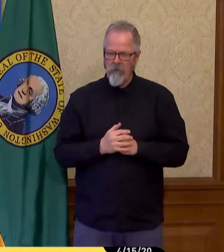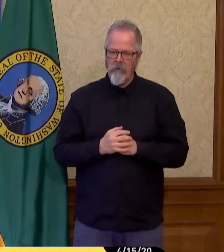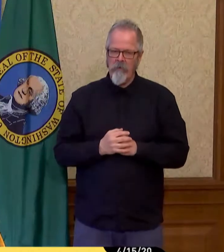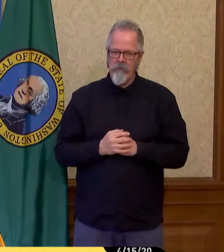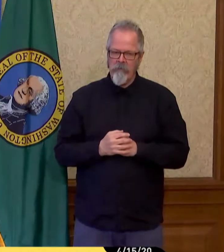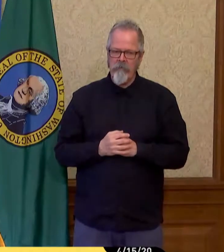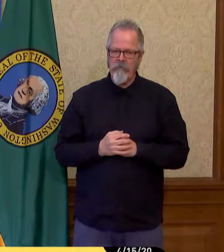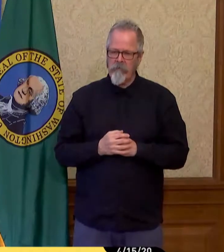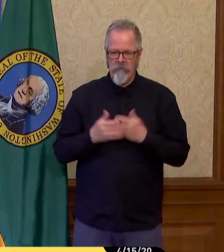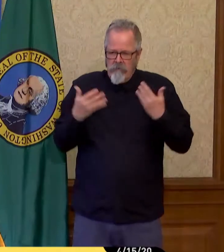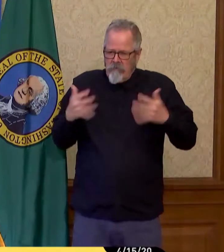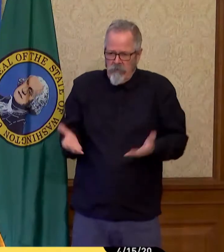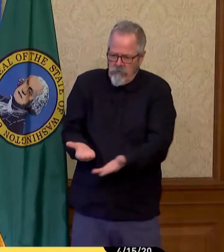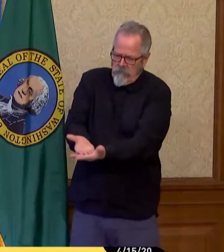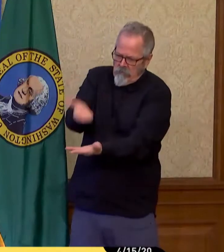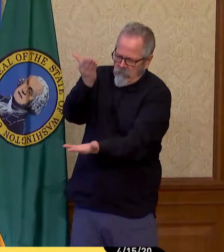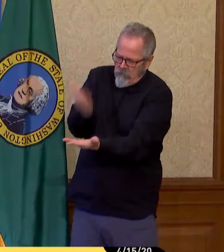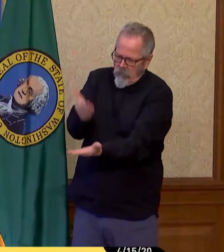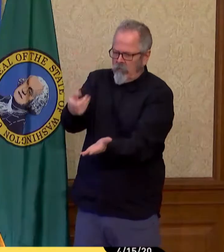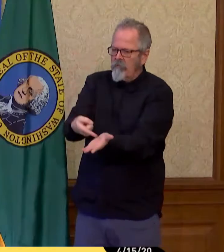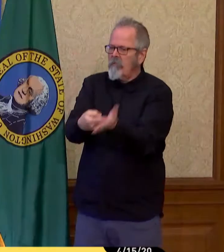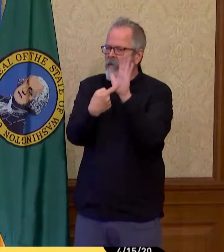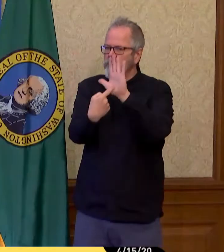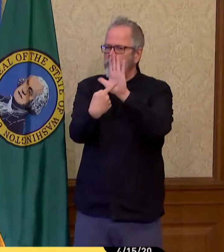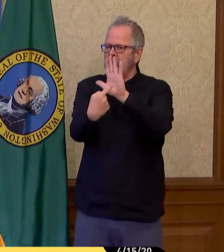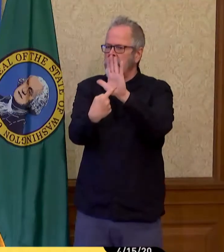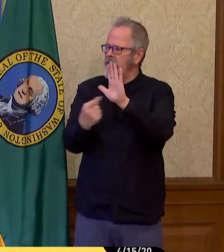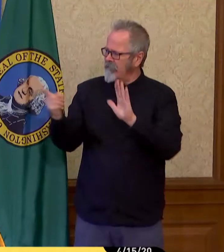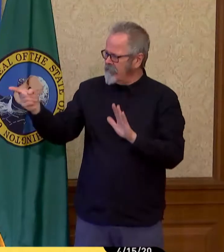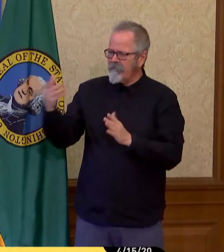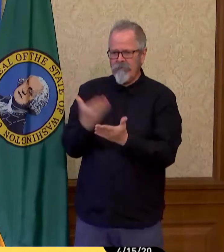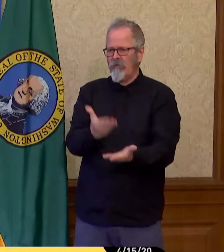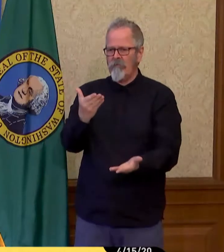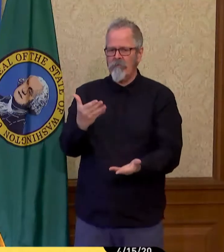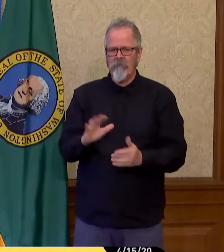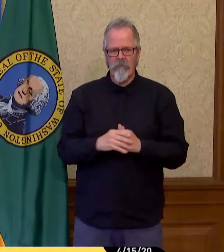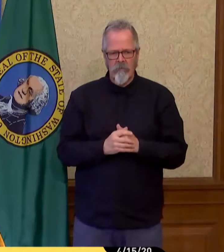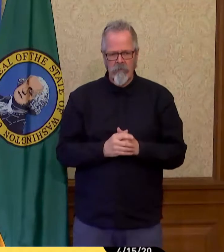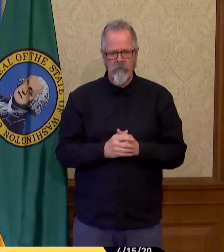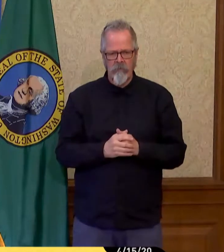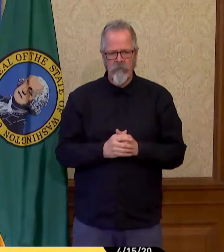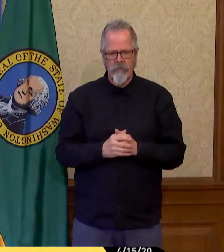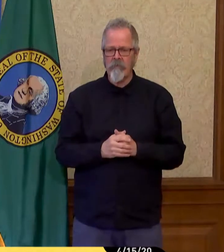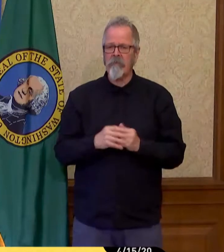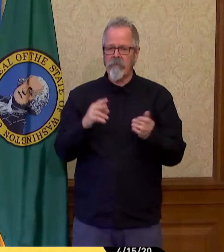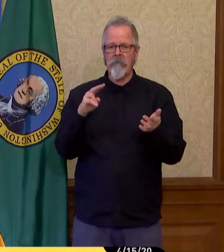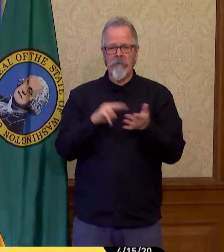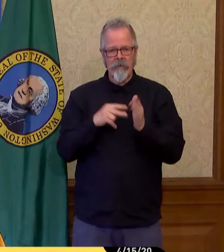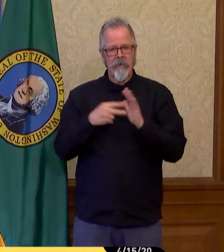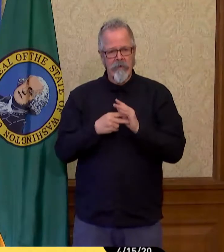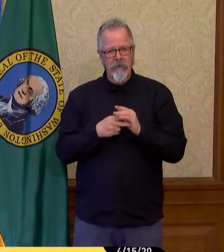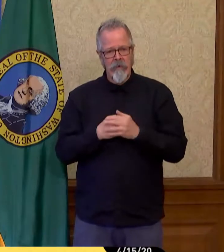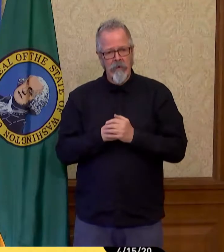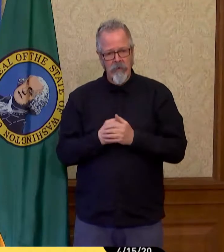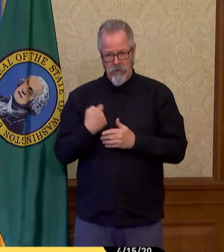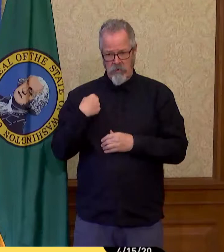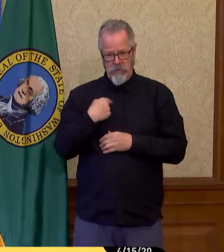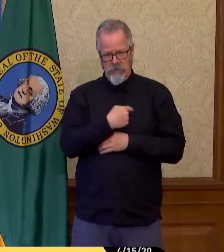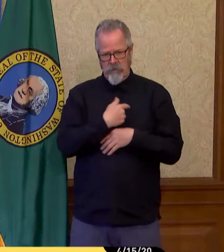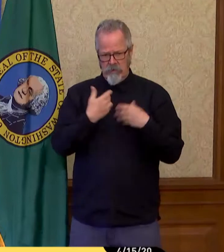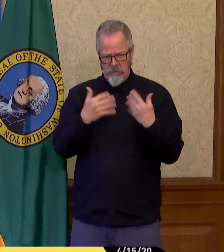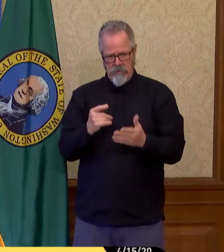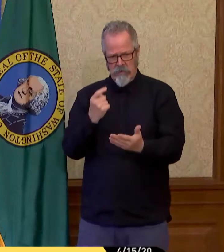be confident in our efforts. We ought to be able to realize we can control our own destiny, that we are